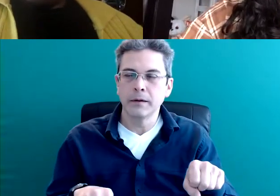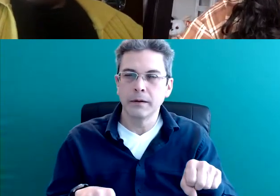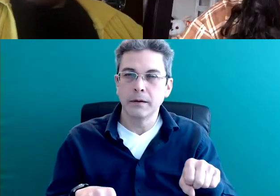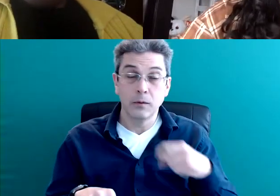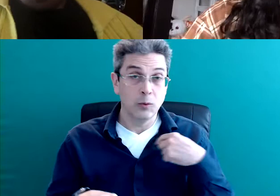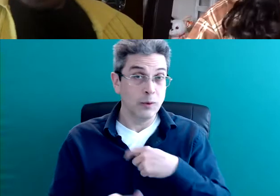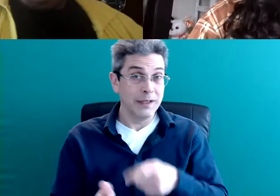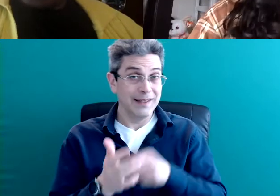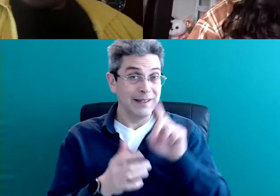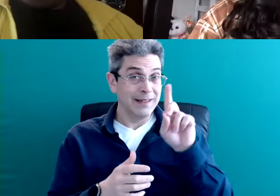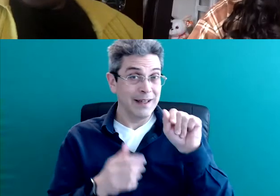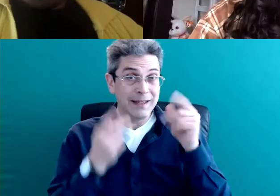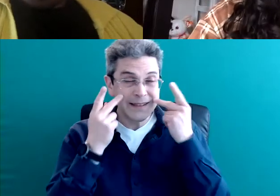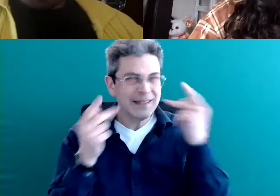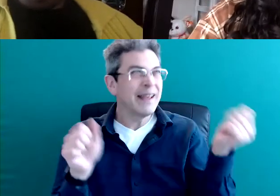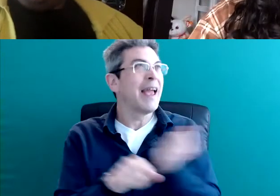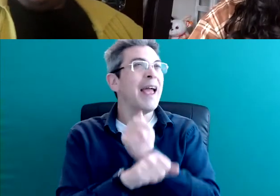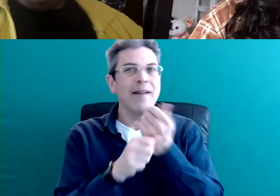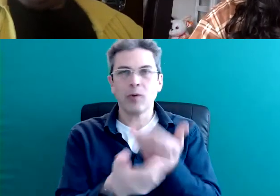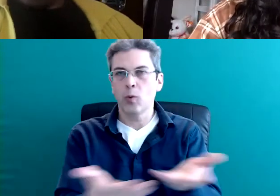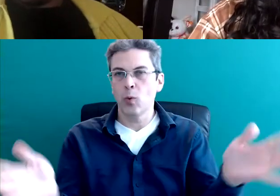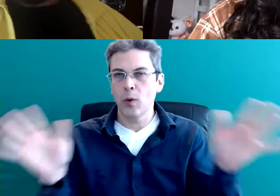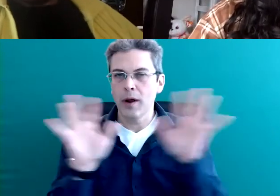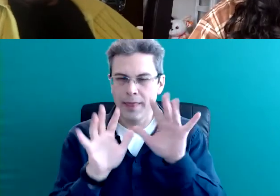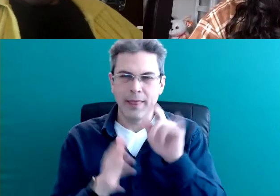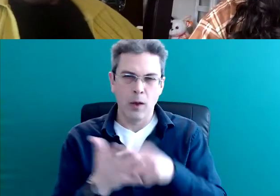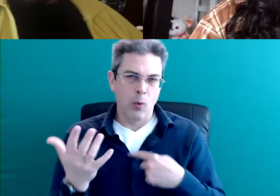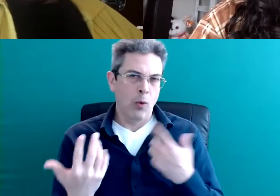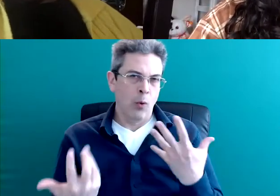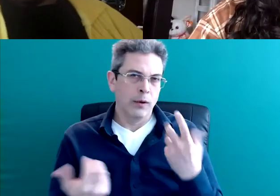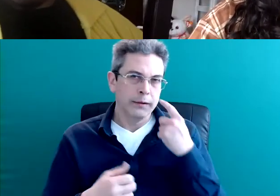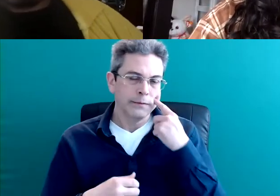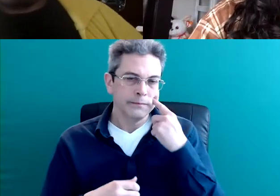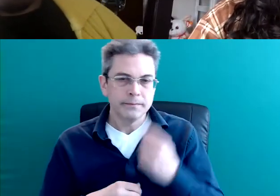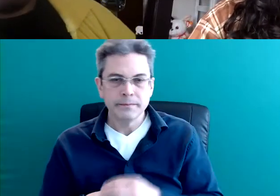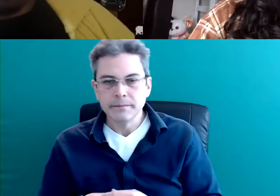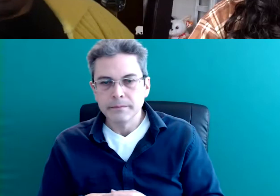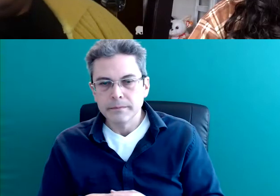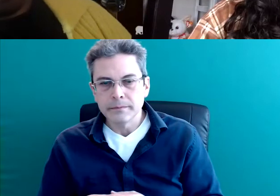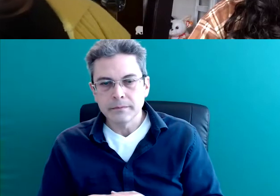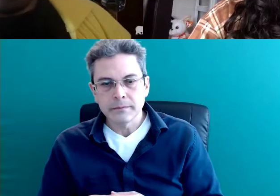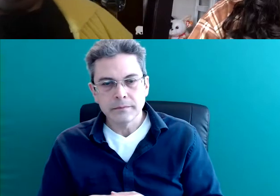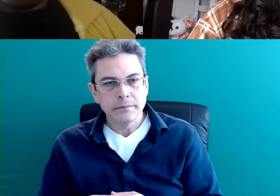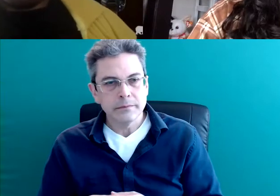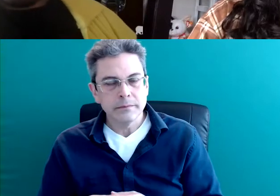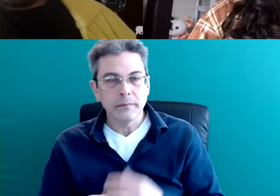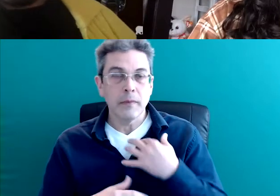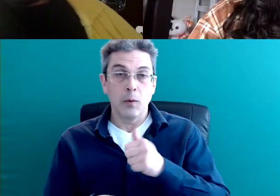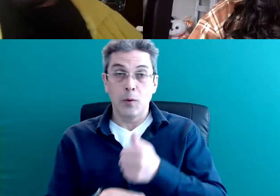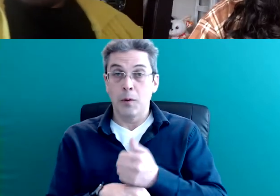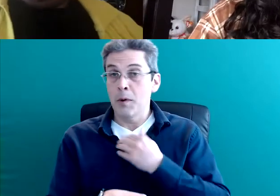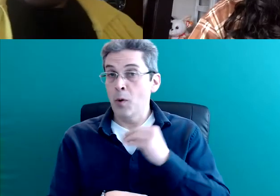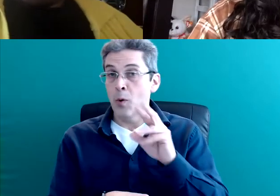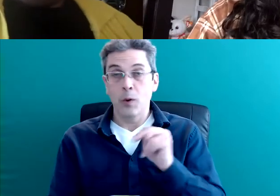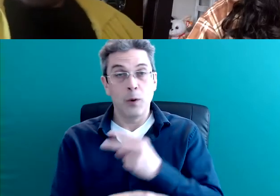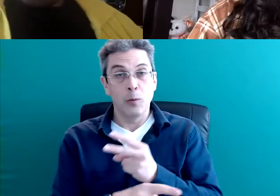everywhere, right? Everywhere. And that's what I want to see. And I really hope to open my own production company one day